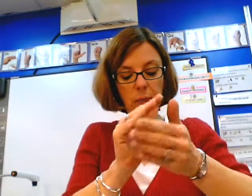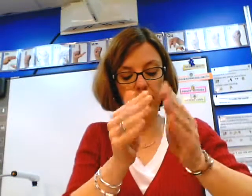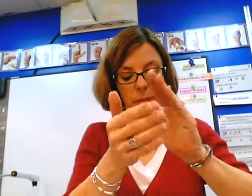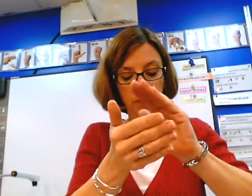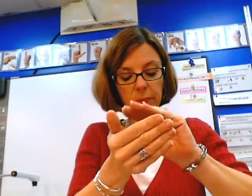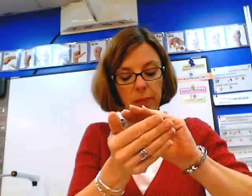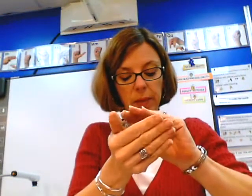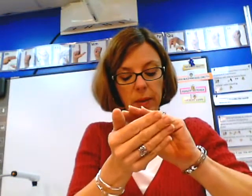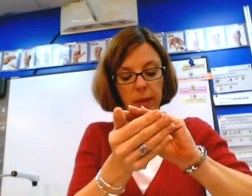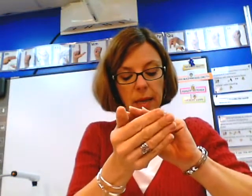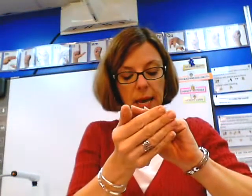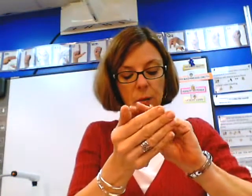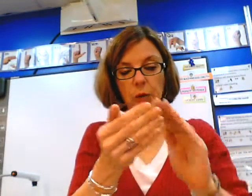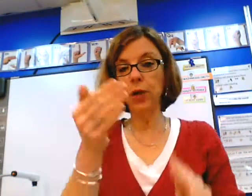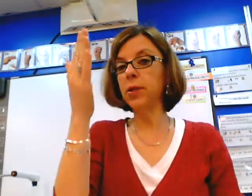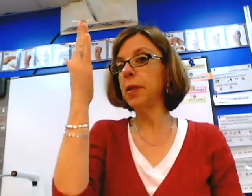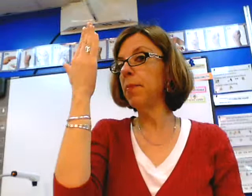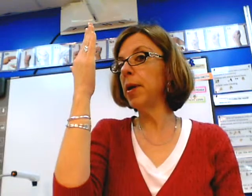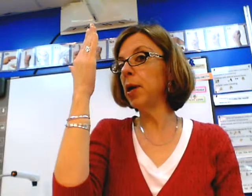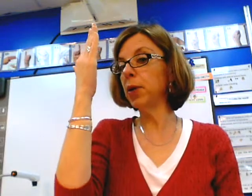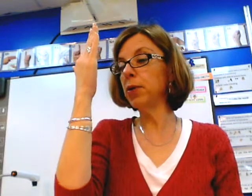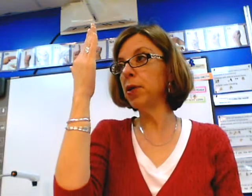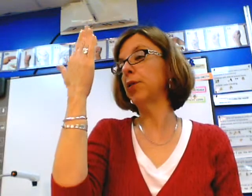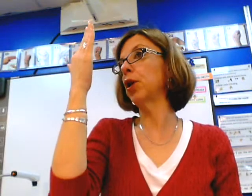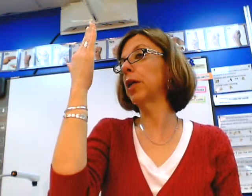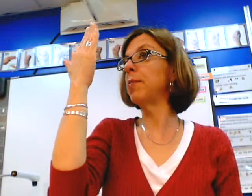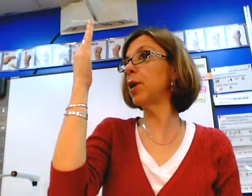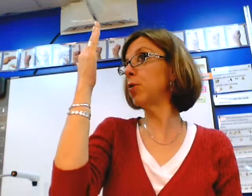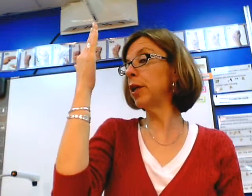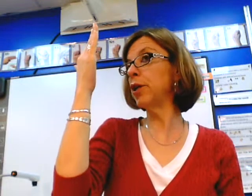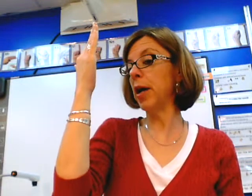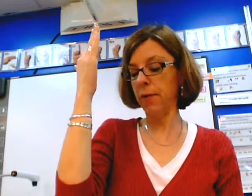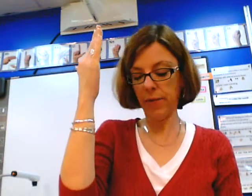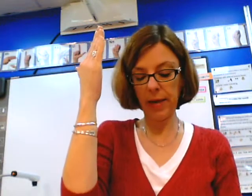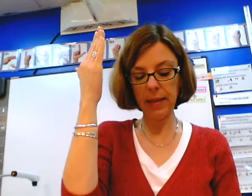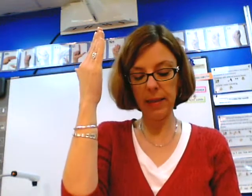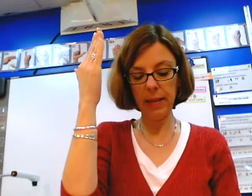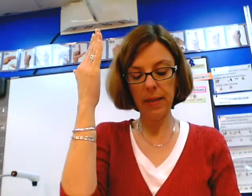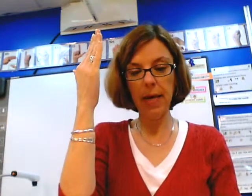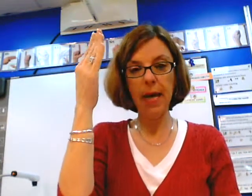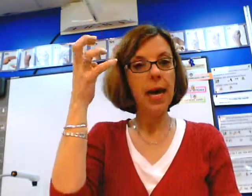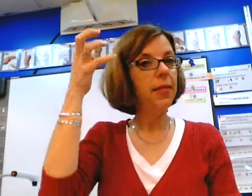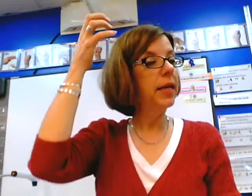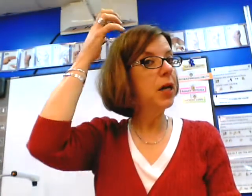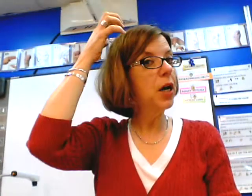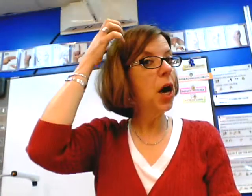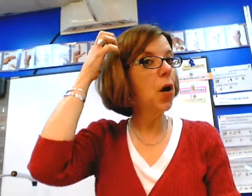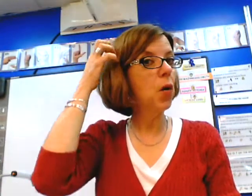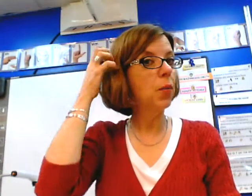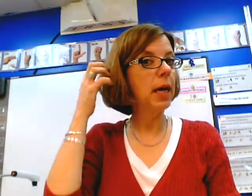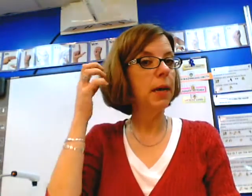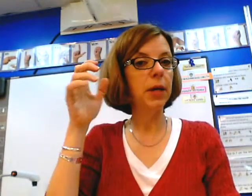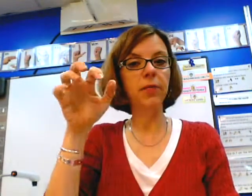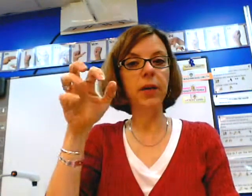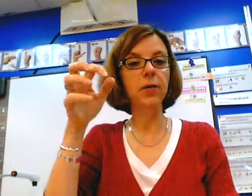cutting Play-Doh. And we're going to use mirrors. You have to look at the mirror when you're getting your hair fixed. And then comb. Kind of